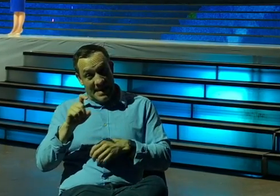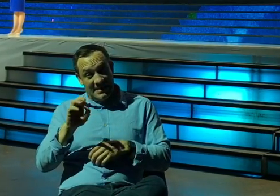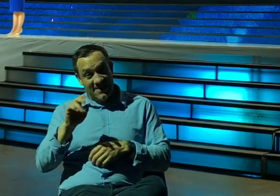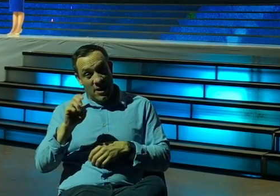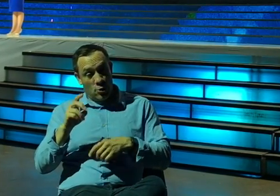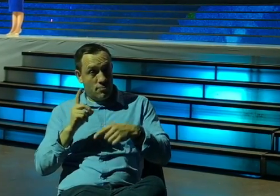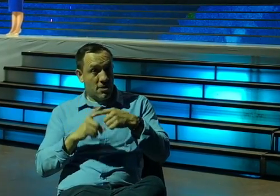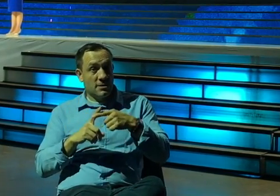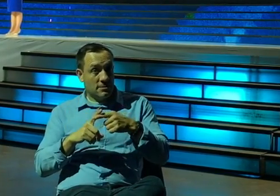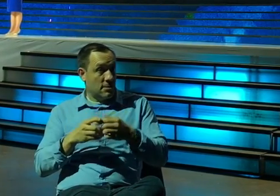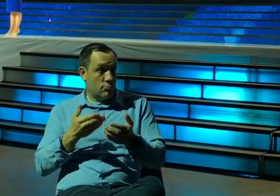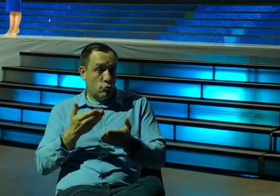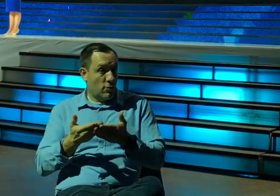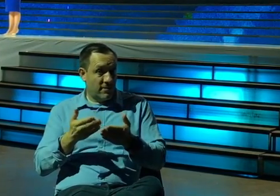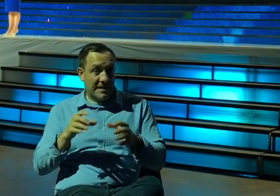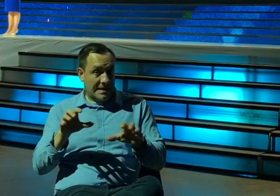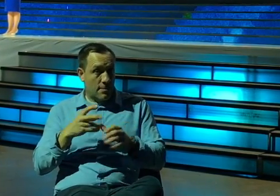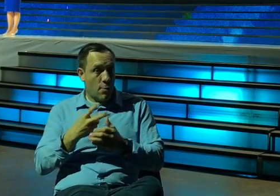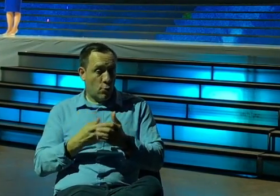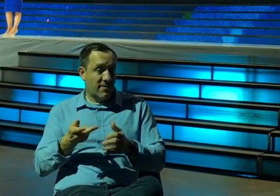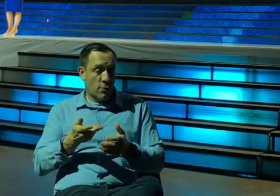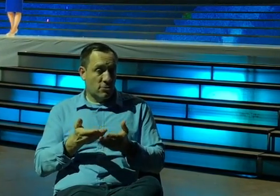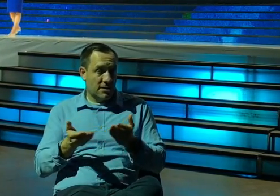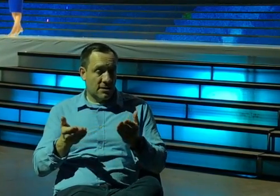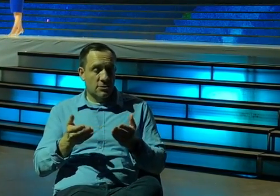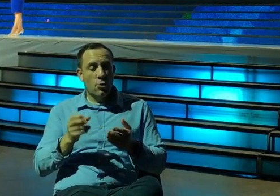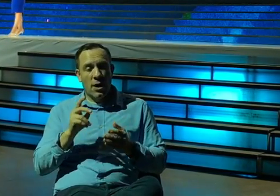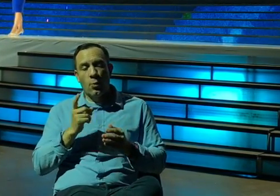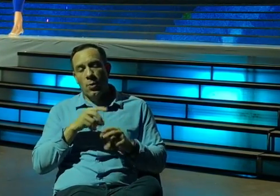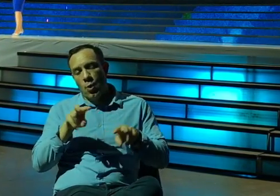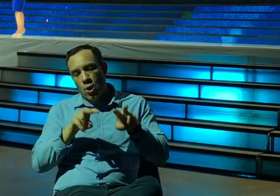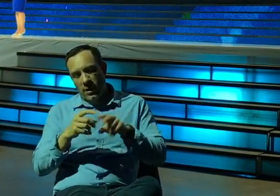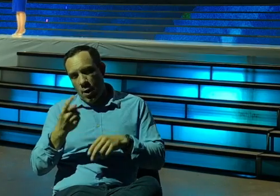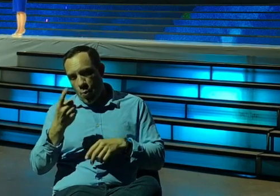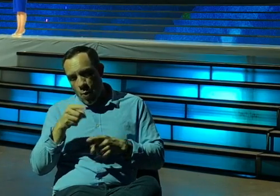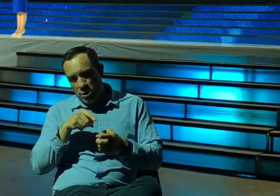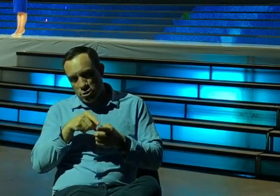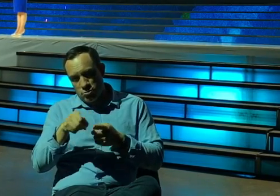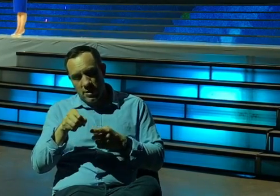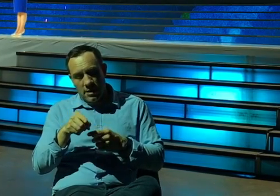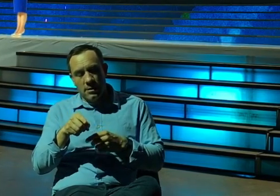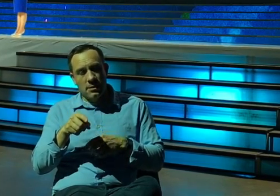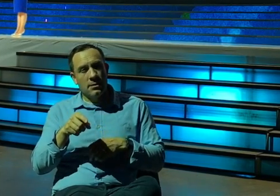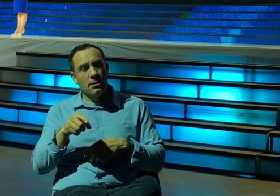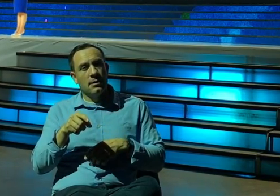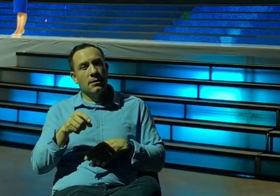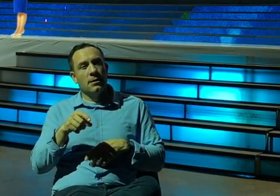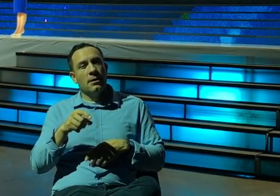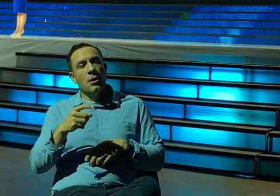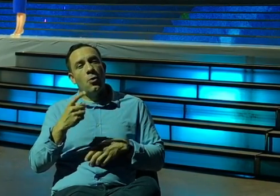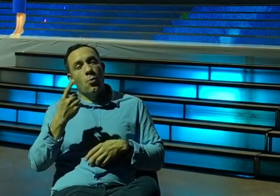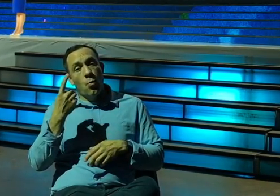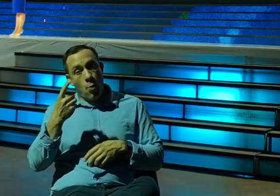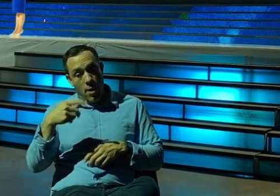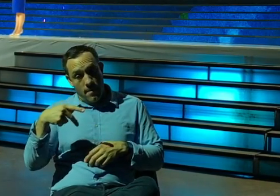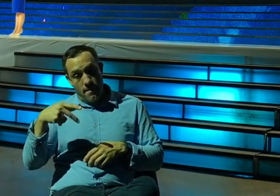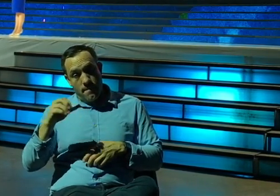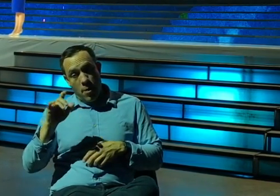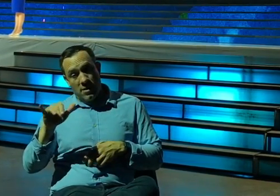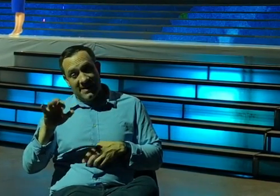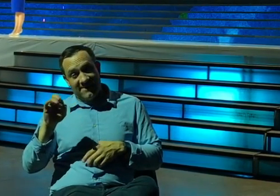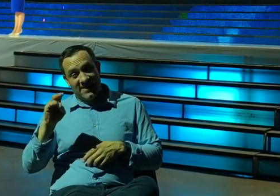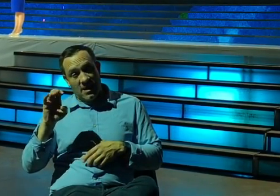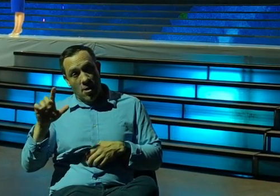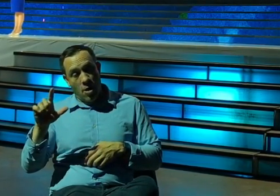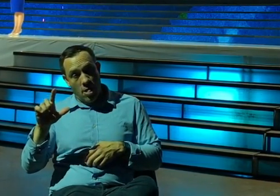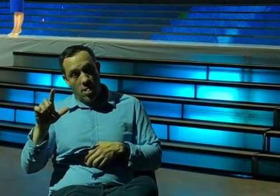benefits. So let's take a closer look at one of them in particular. And I want to highlight one of the polyphenols, grapeseed,